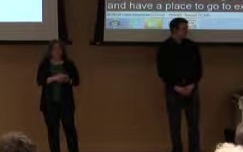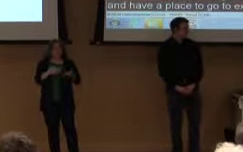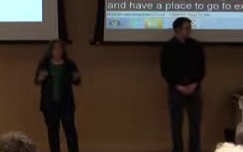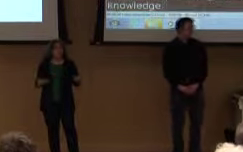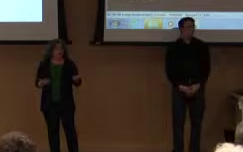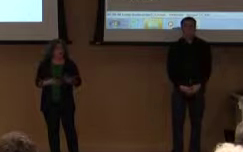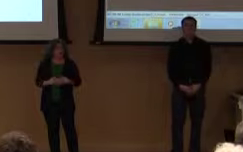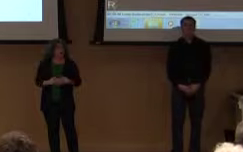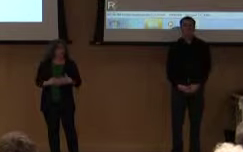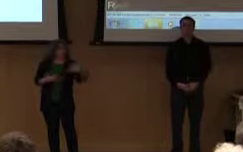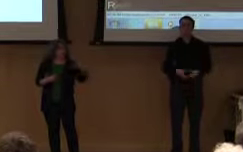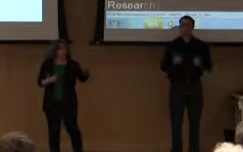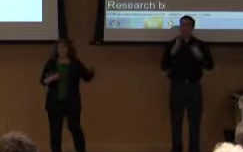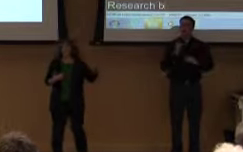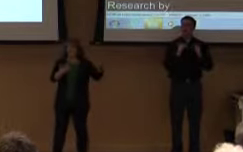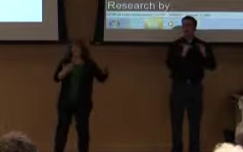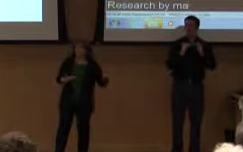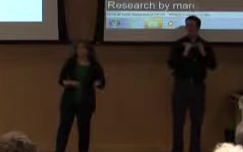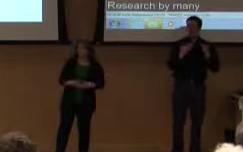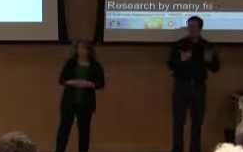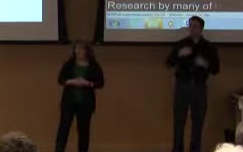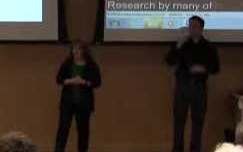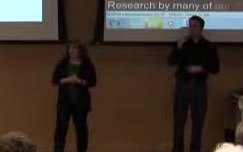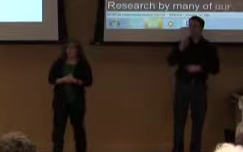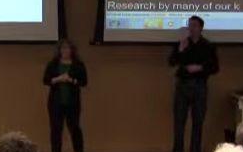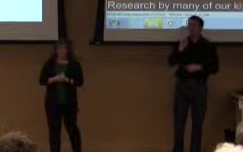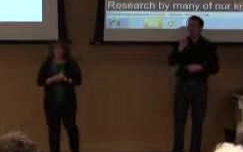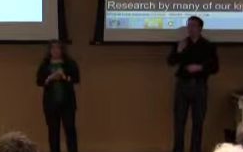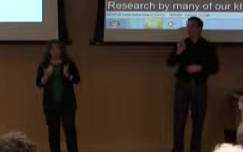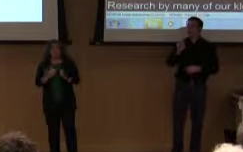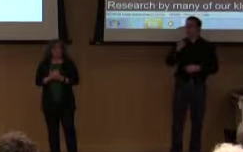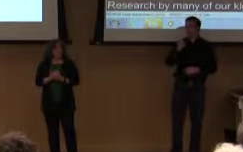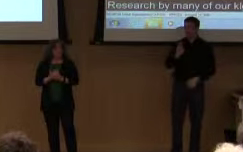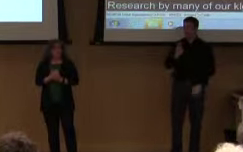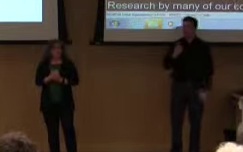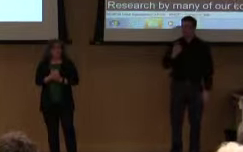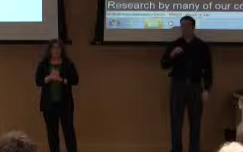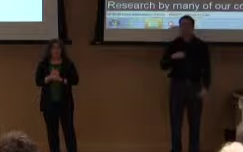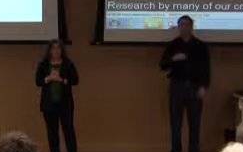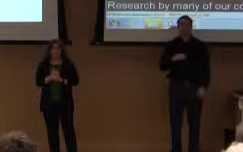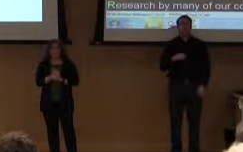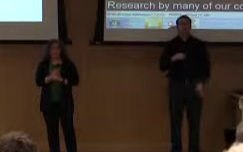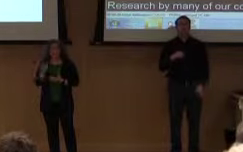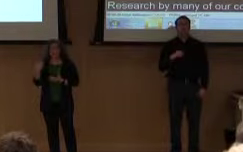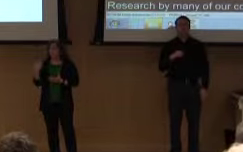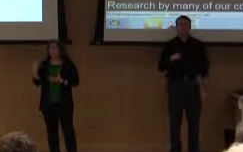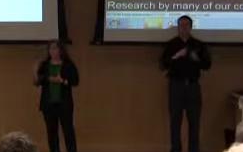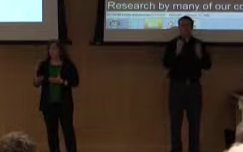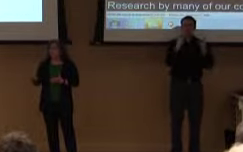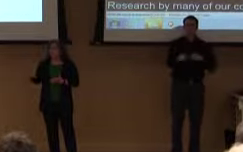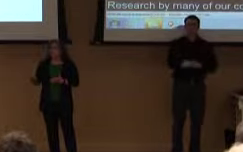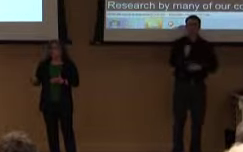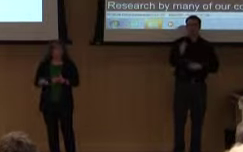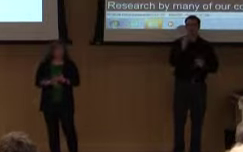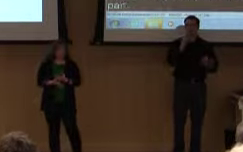research by many of our colleagues here, I see Sue Foster in particular, but also a number of other